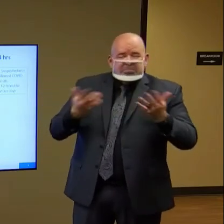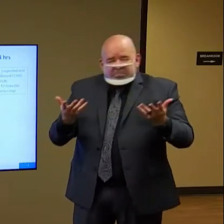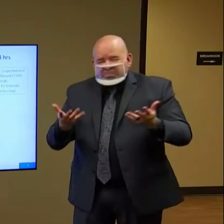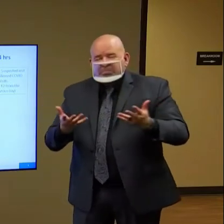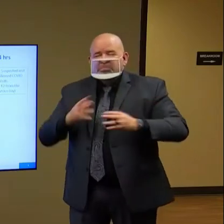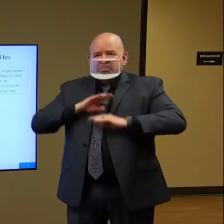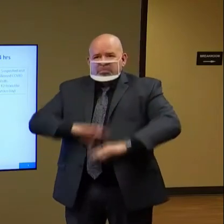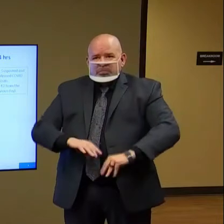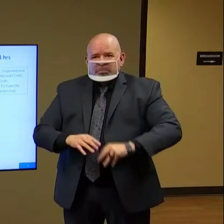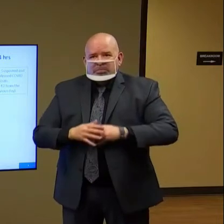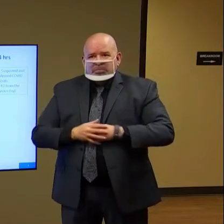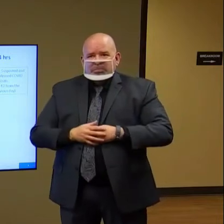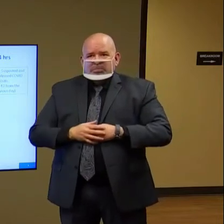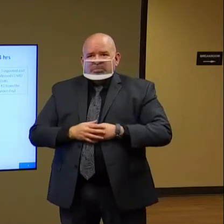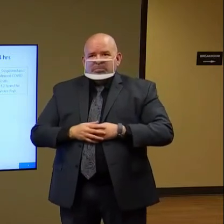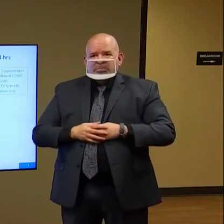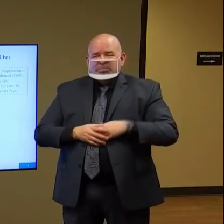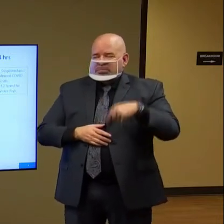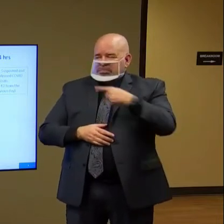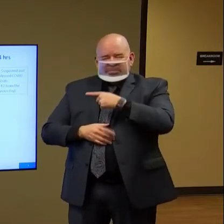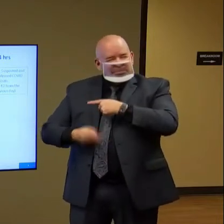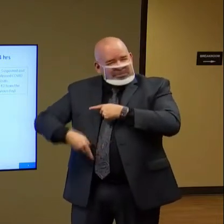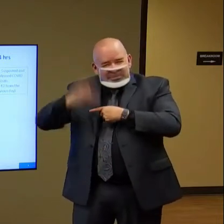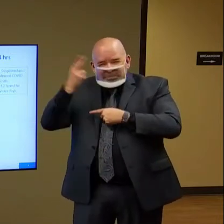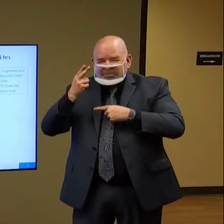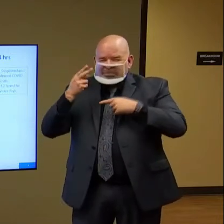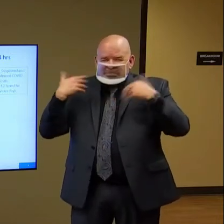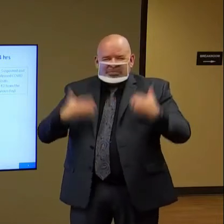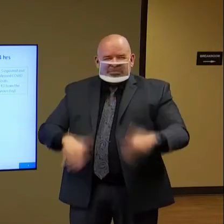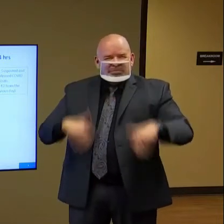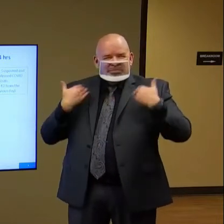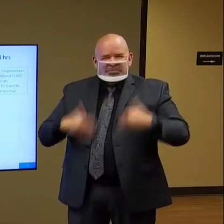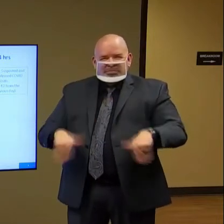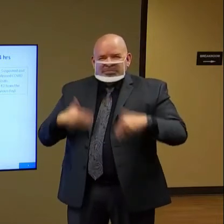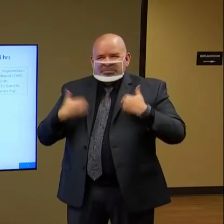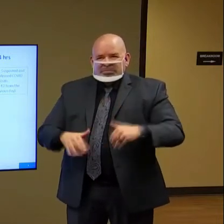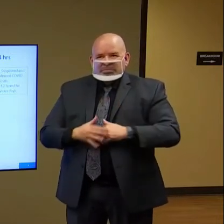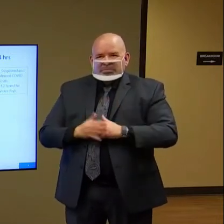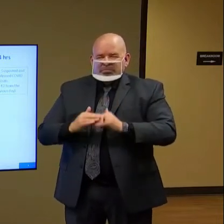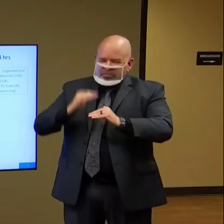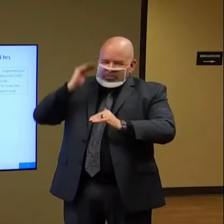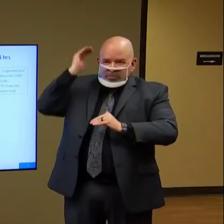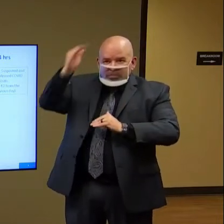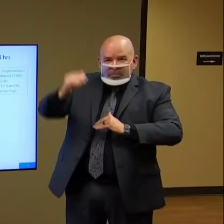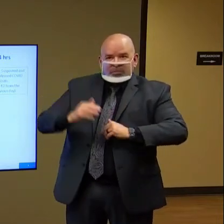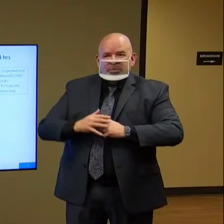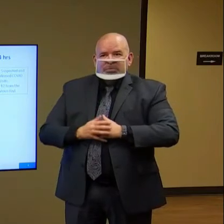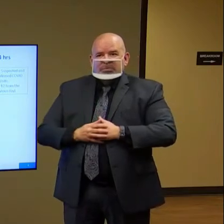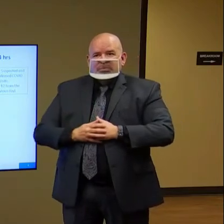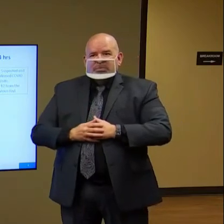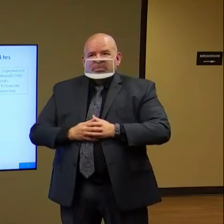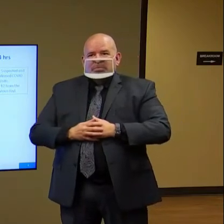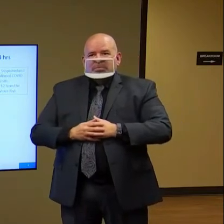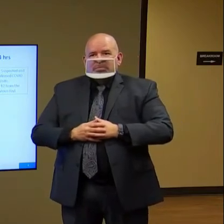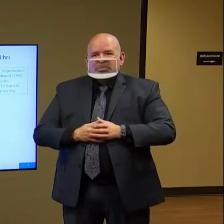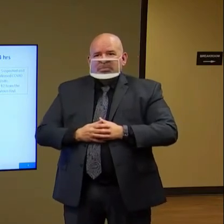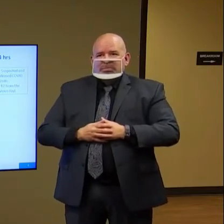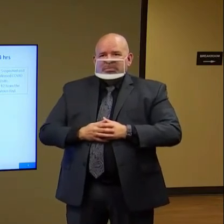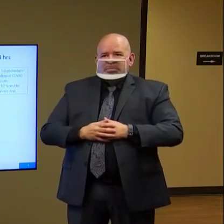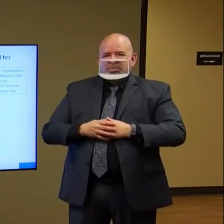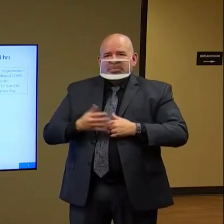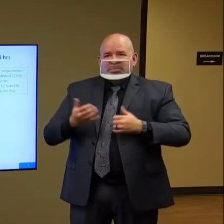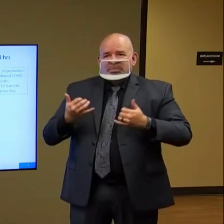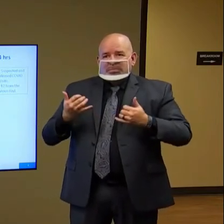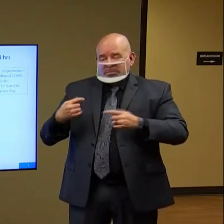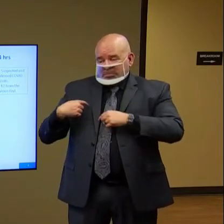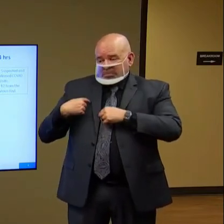some record numbers, and I'll show you some more of that right now. So it's still very precarious. In the last couple of days, we saw some increases